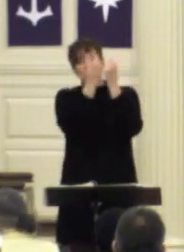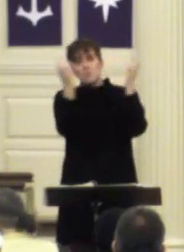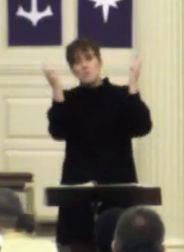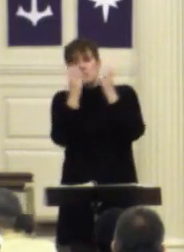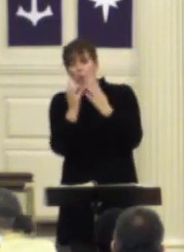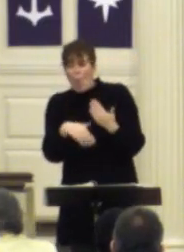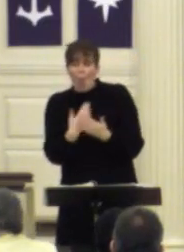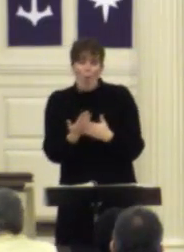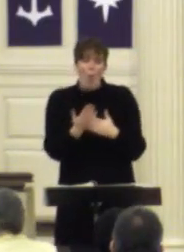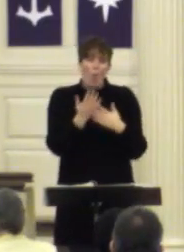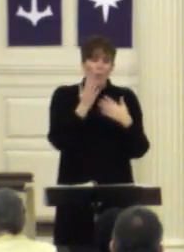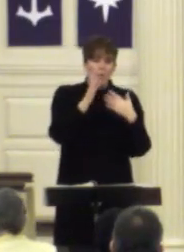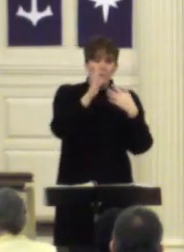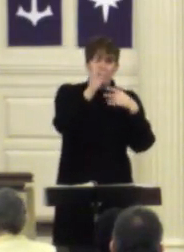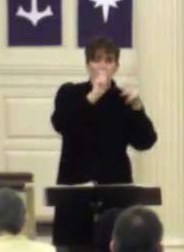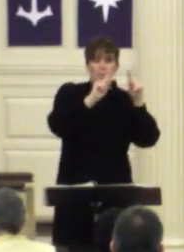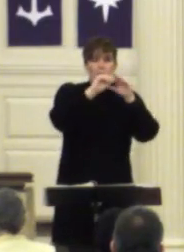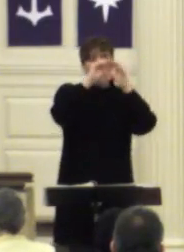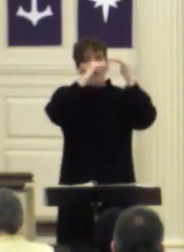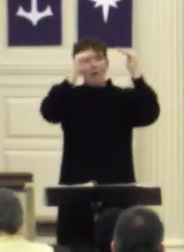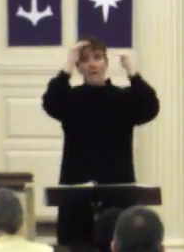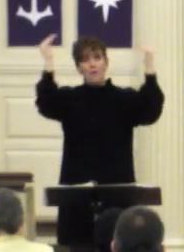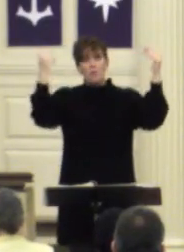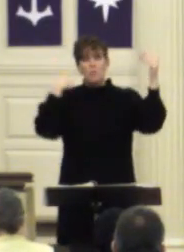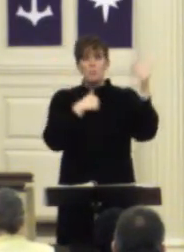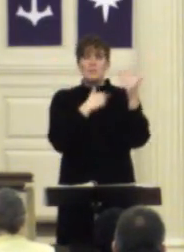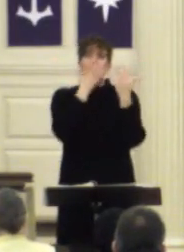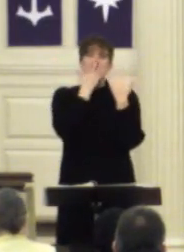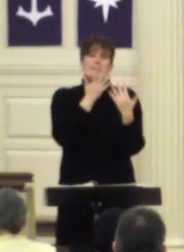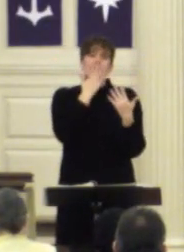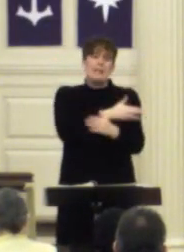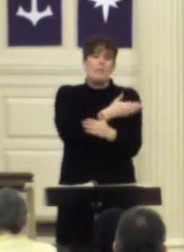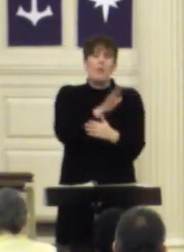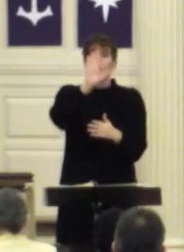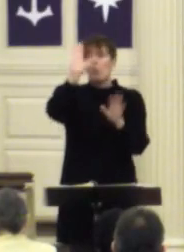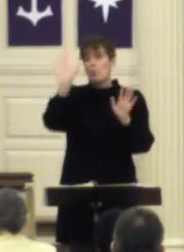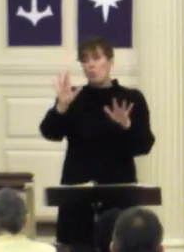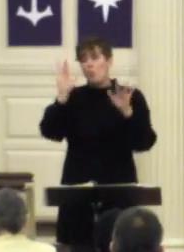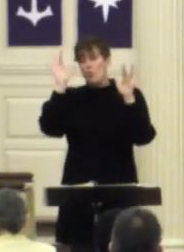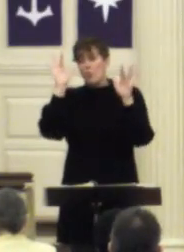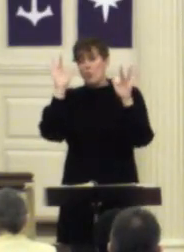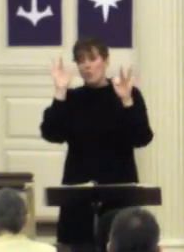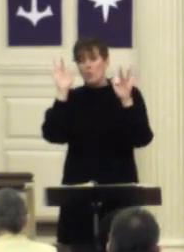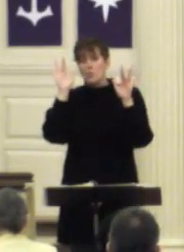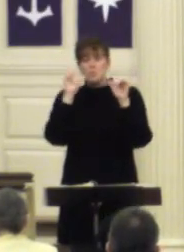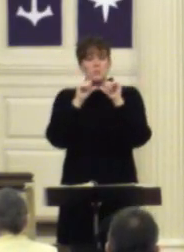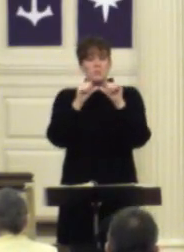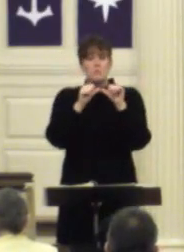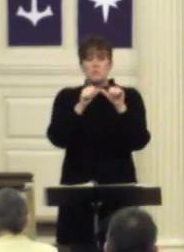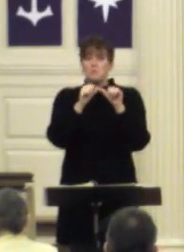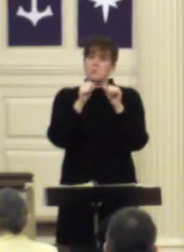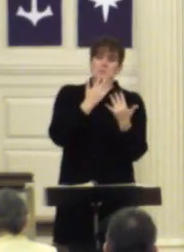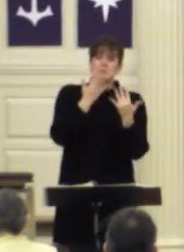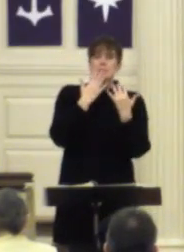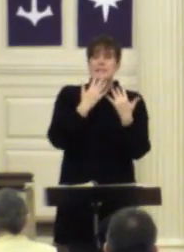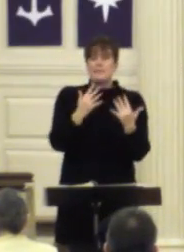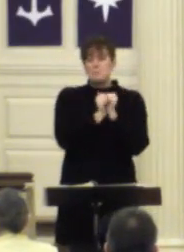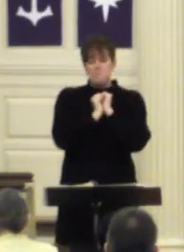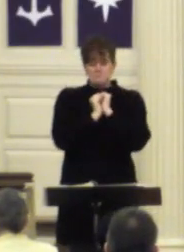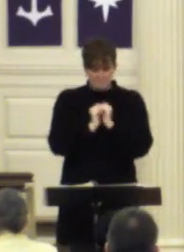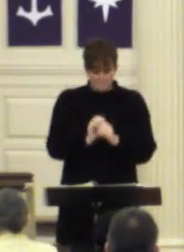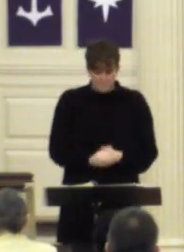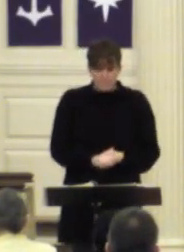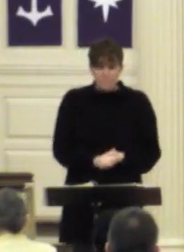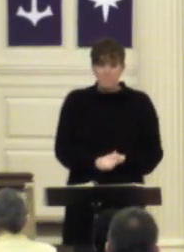hosts and powers of heaven, we sing the hymn of your glory, as without end we acclaim.